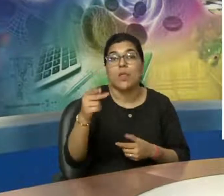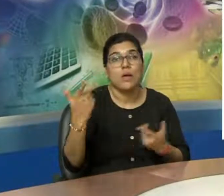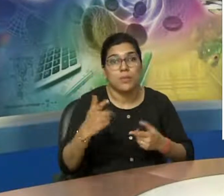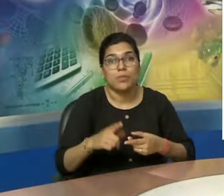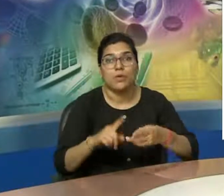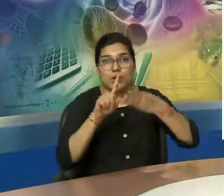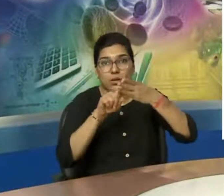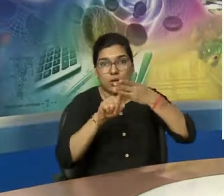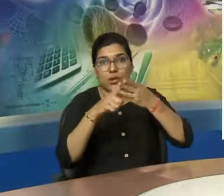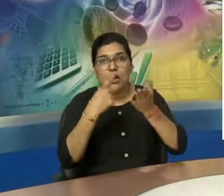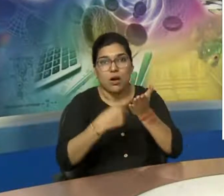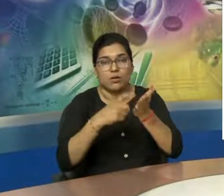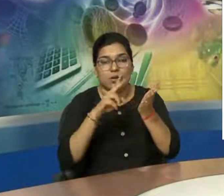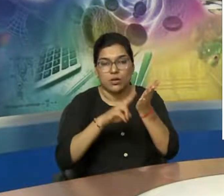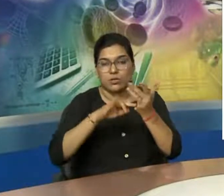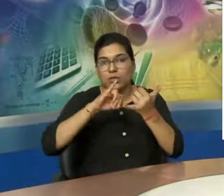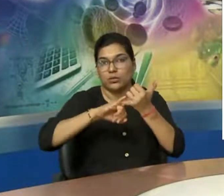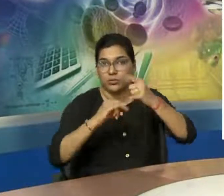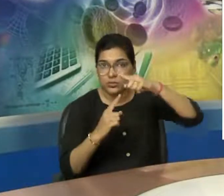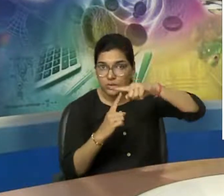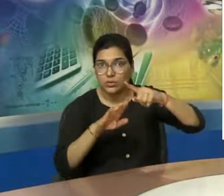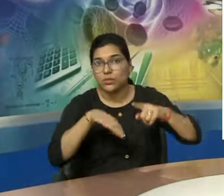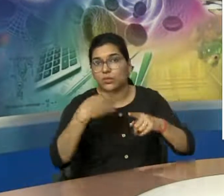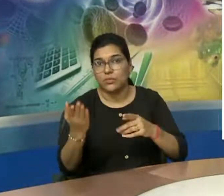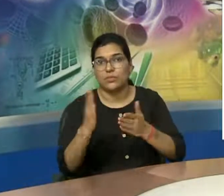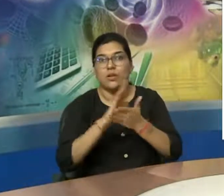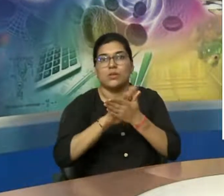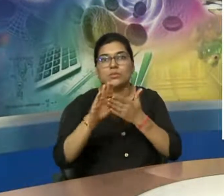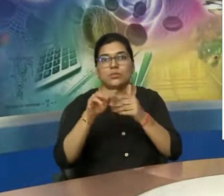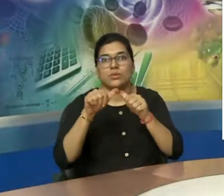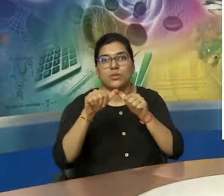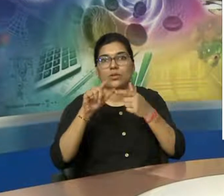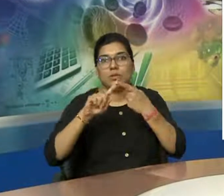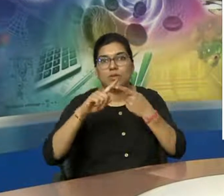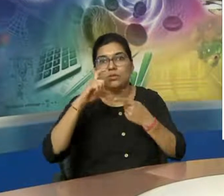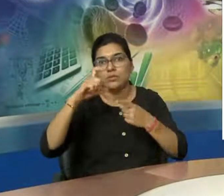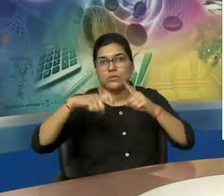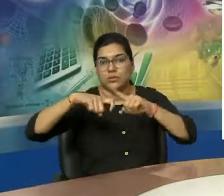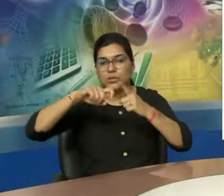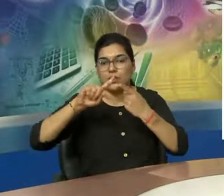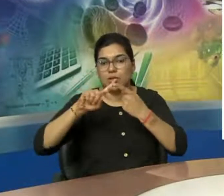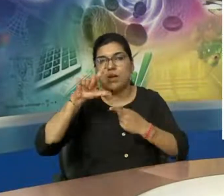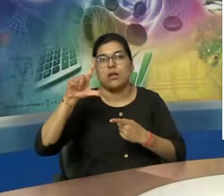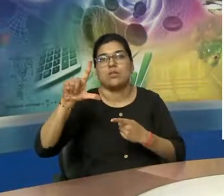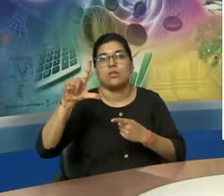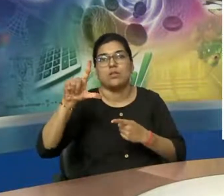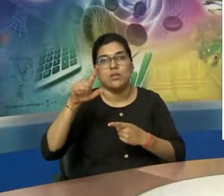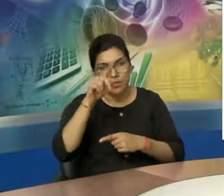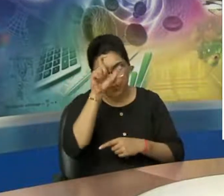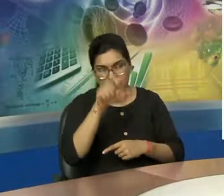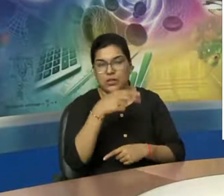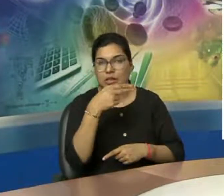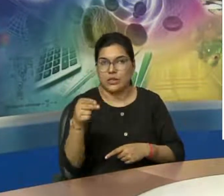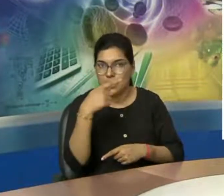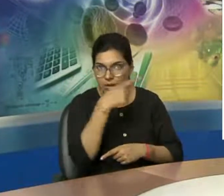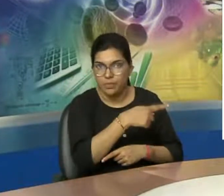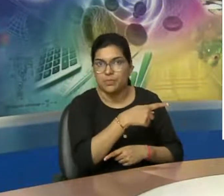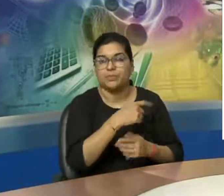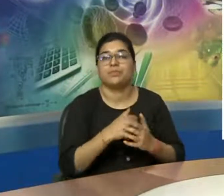The term ecology, this word was first coined in the year